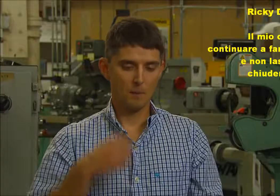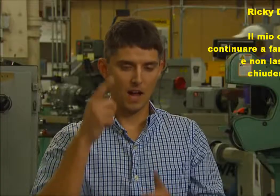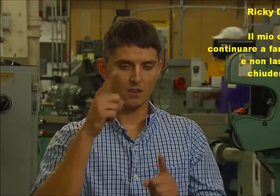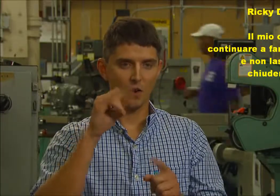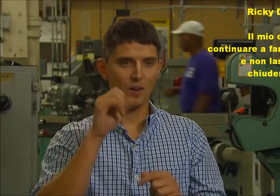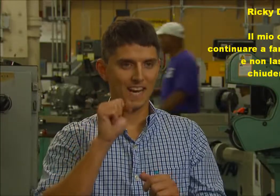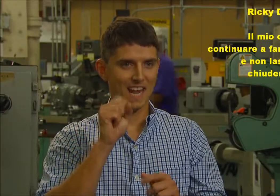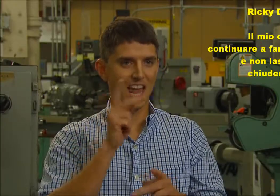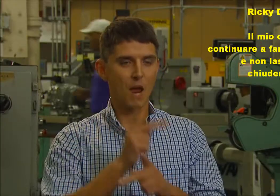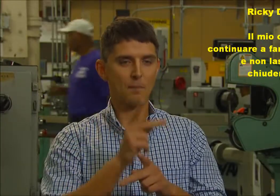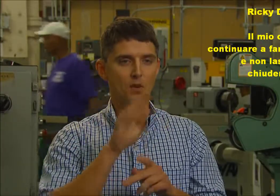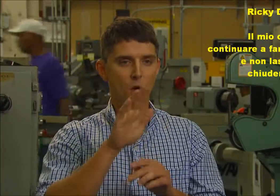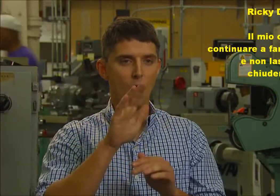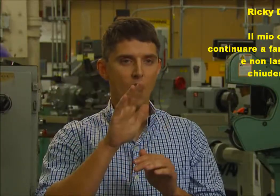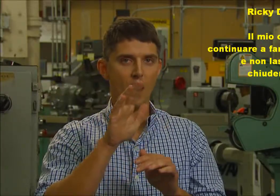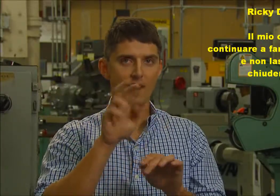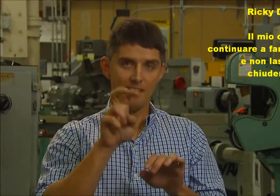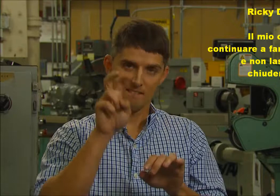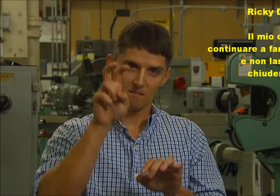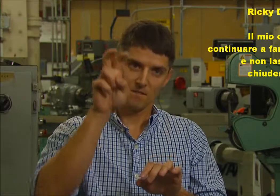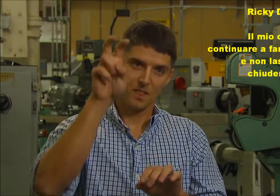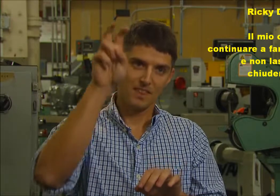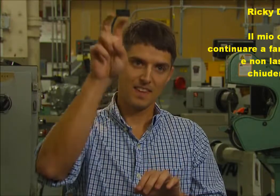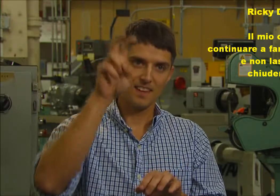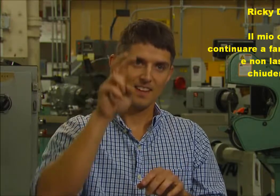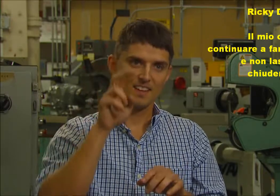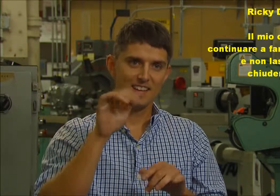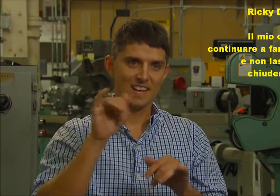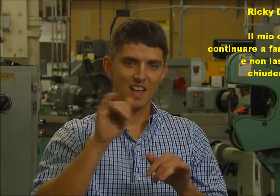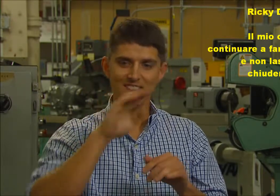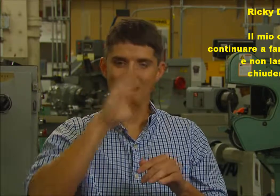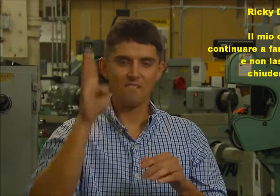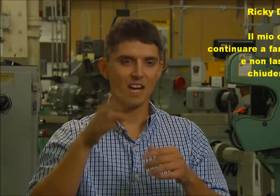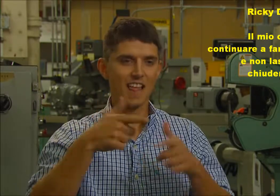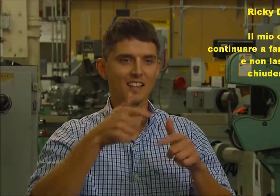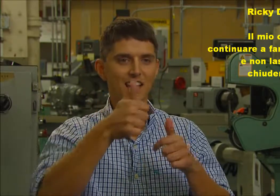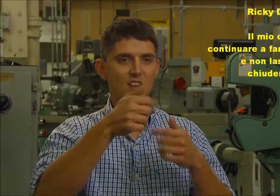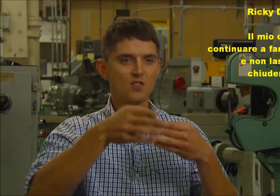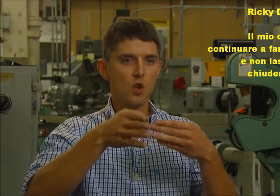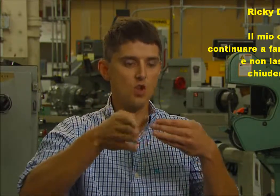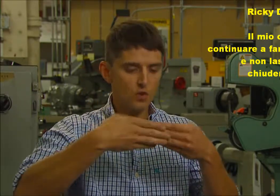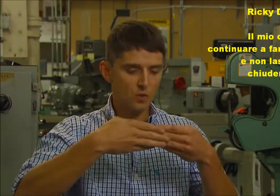My goal is to keep on climbing that ladder of success and to never let the door close.